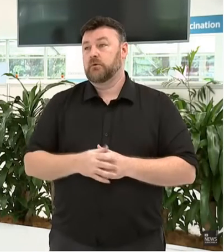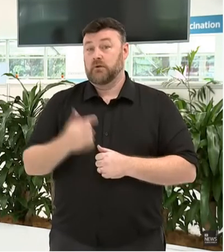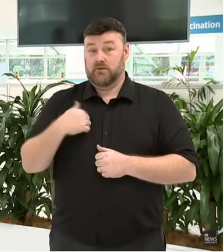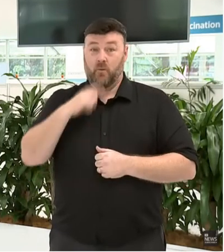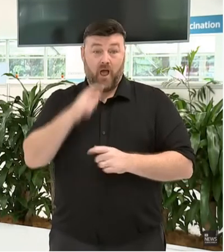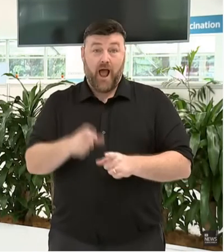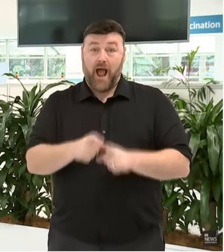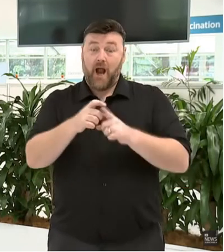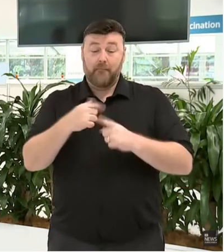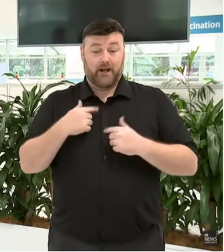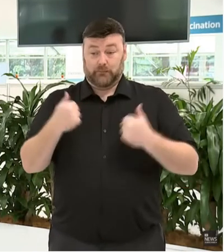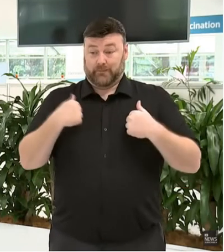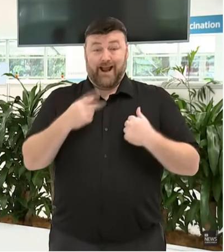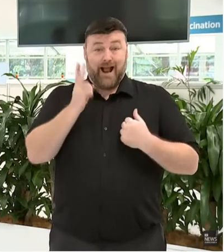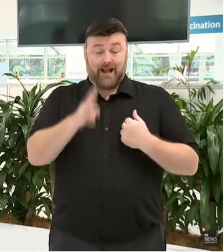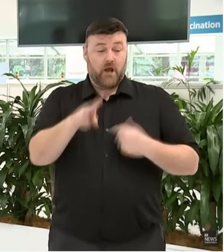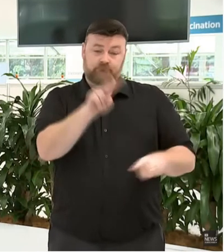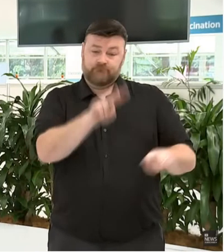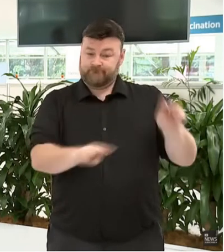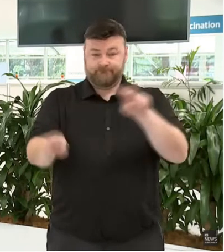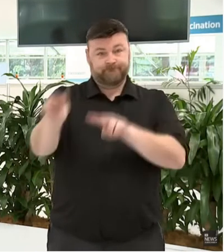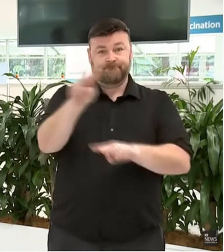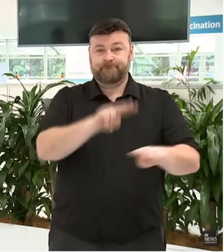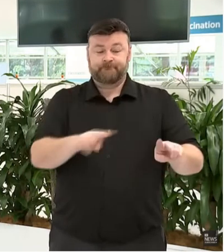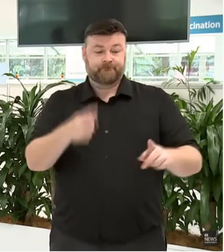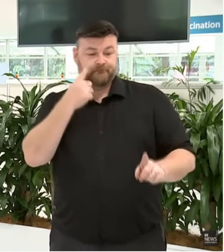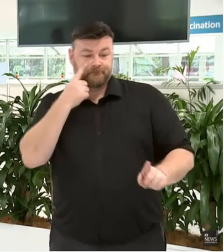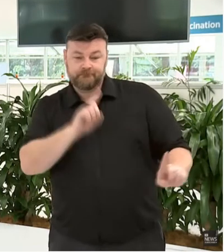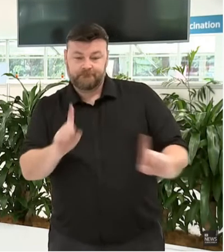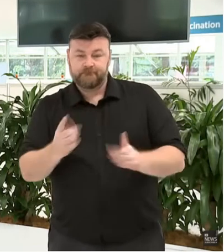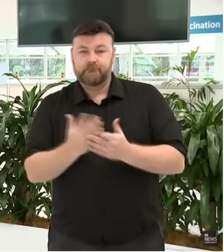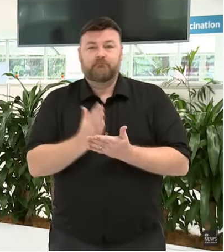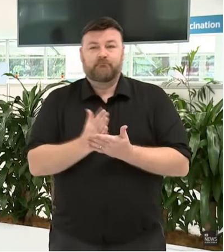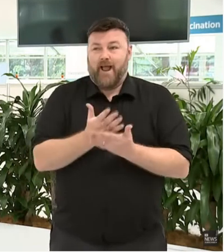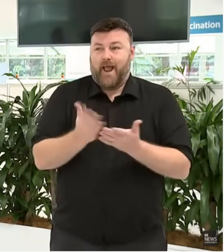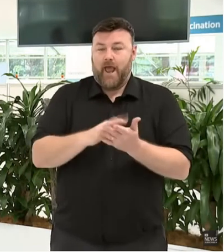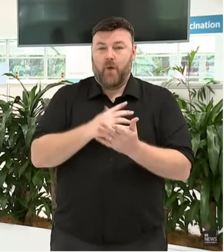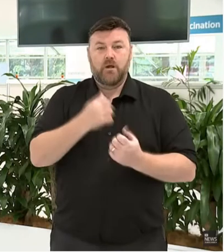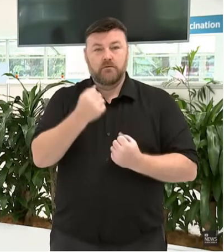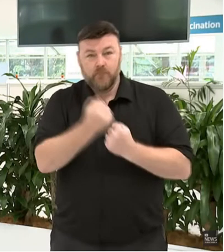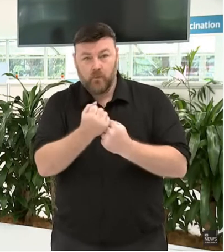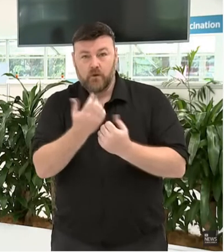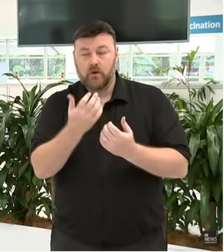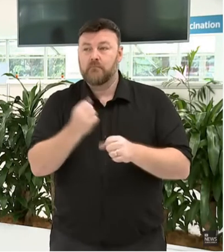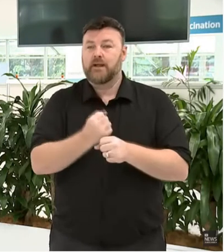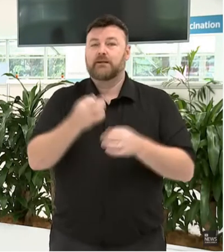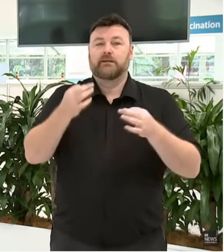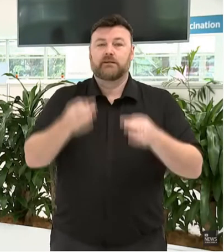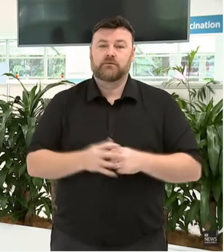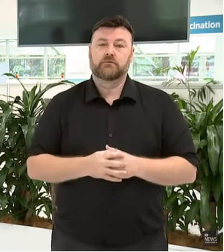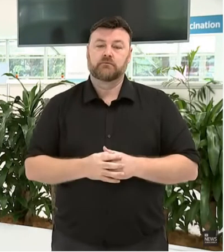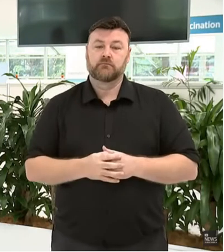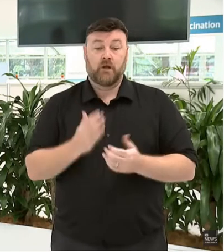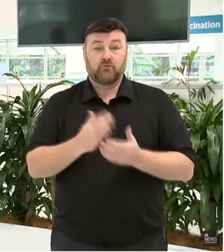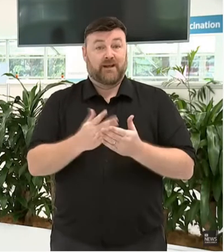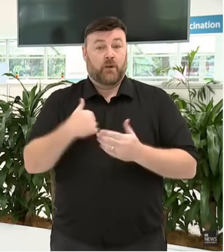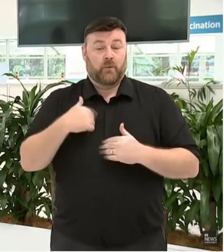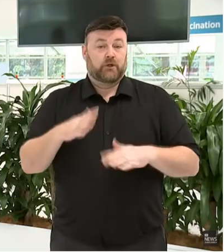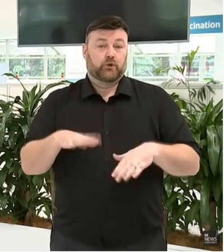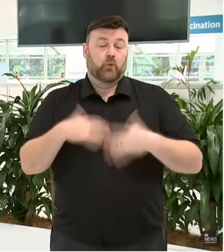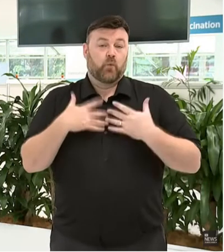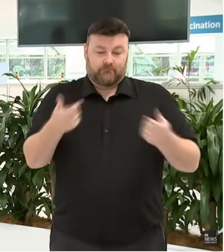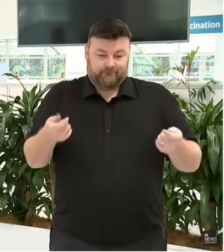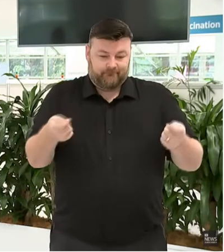and see what we can do as a state. We've been with businesses through this whole period, but we're not going to go backwards. We're not going